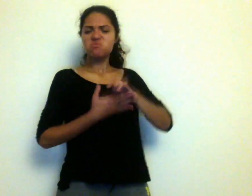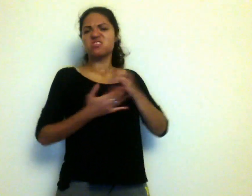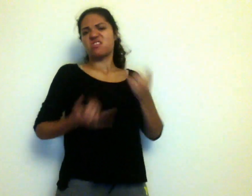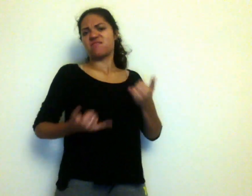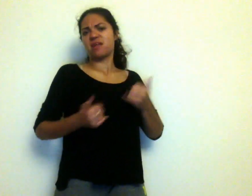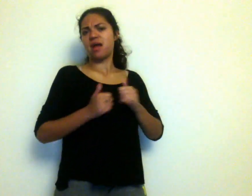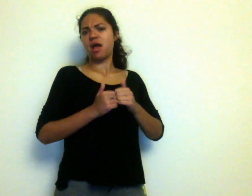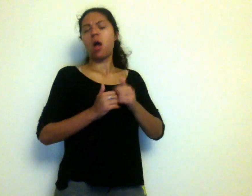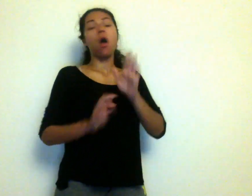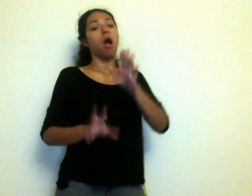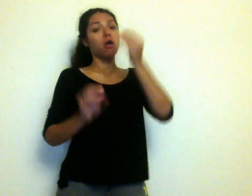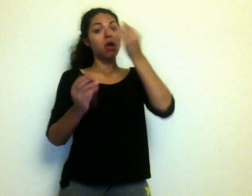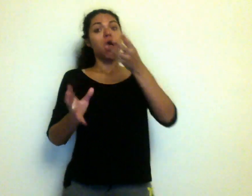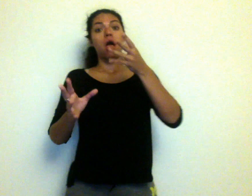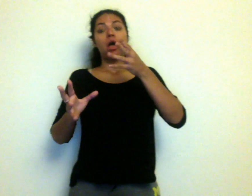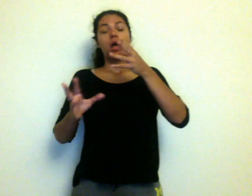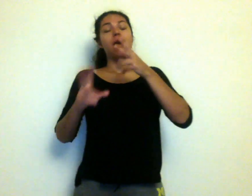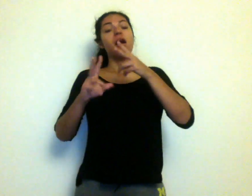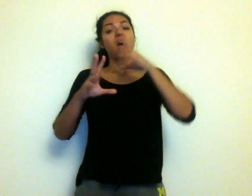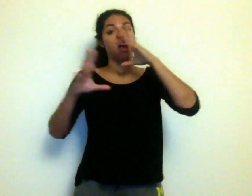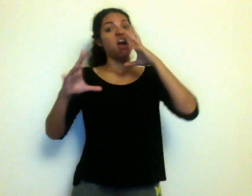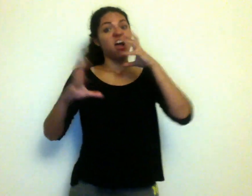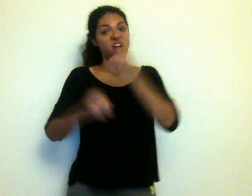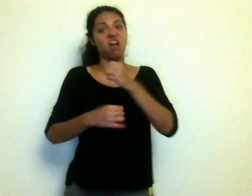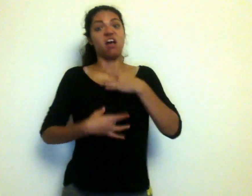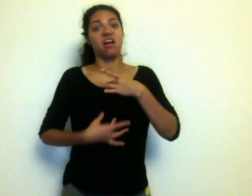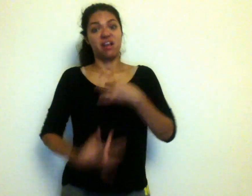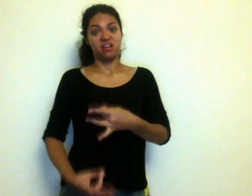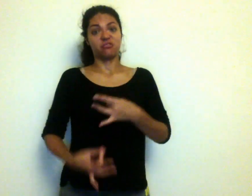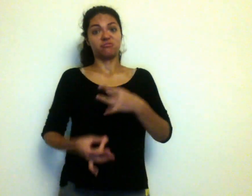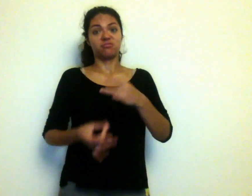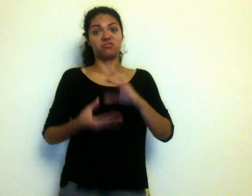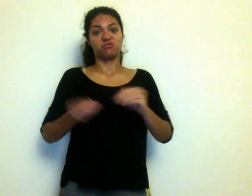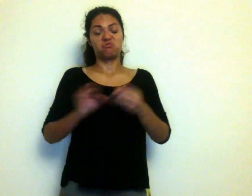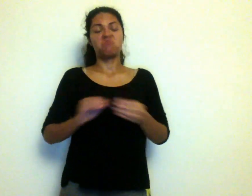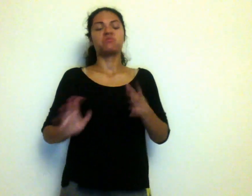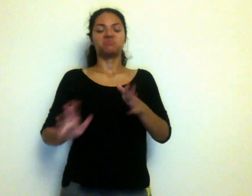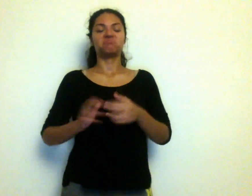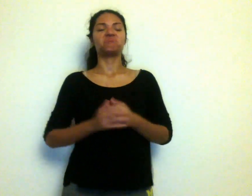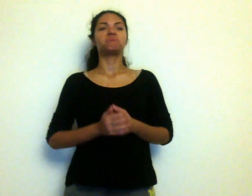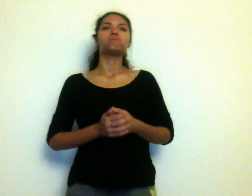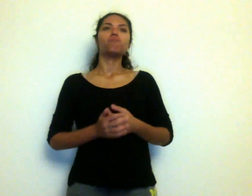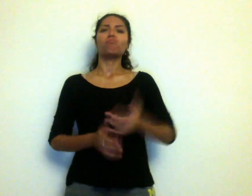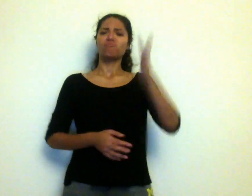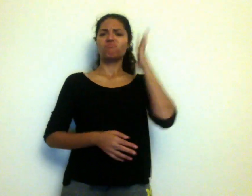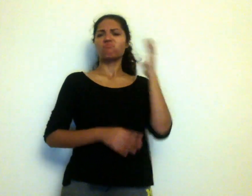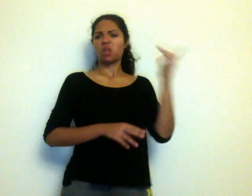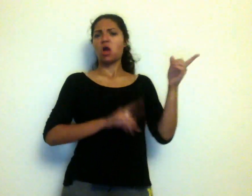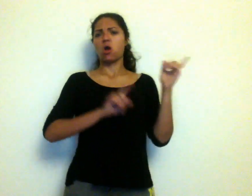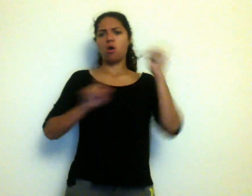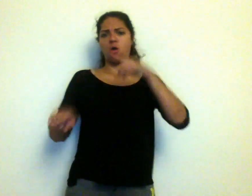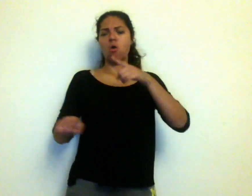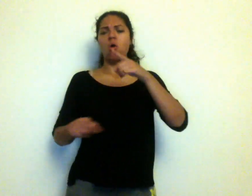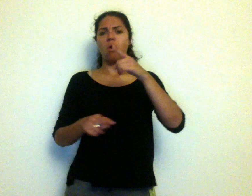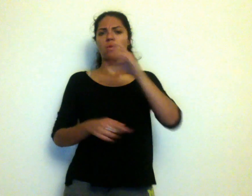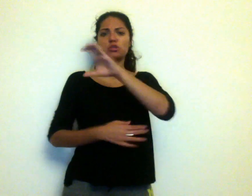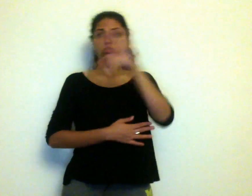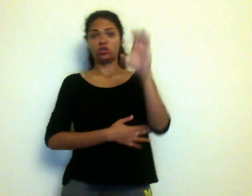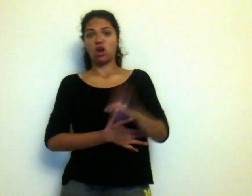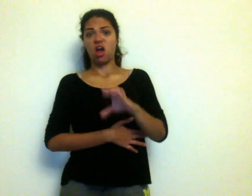but I want your careful attention. When he came to Chicago, Vivekananda was treated as a non-entity. All of the